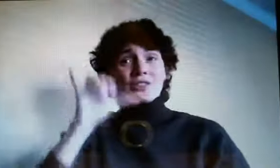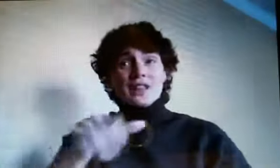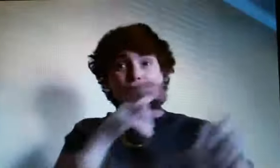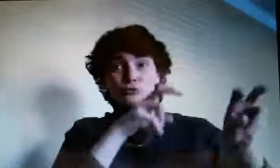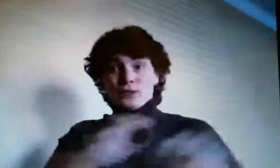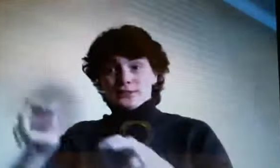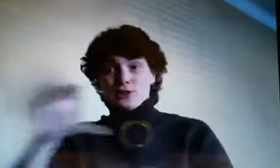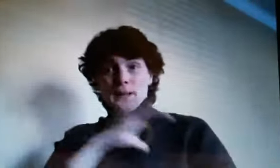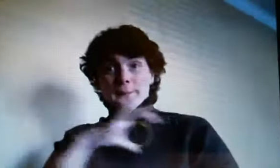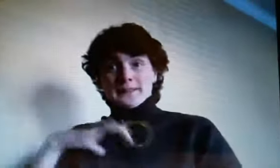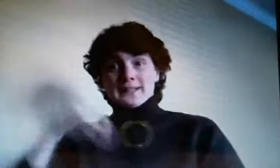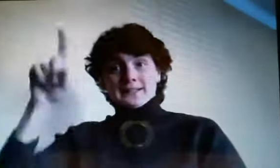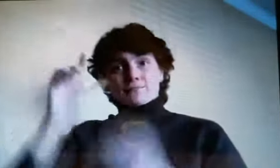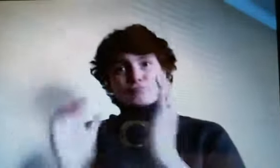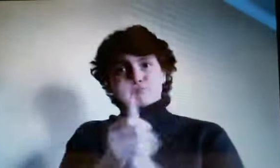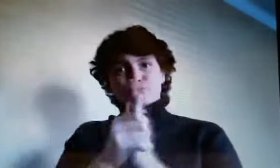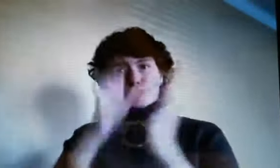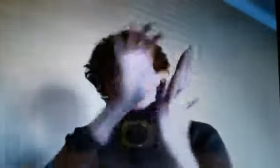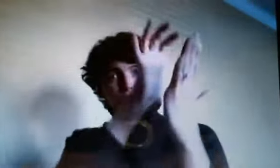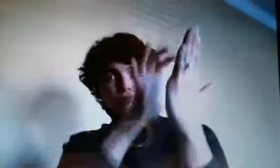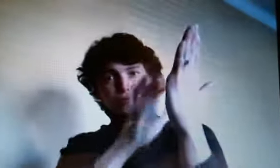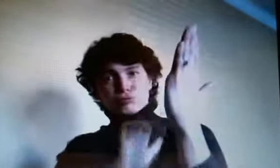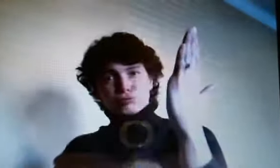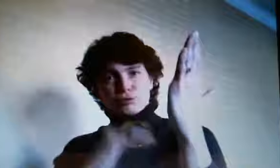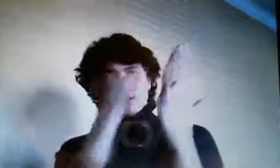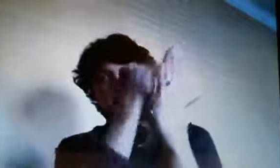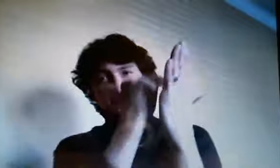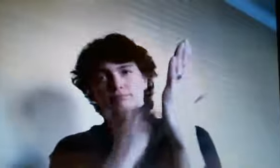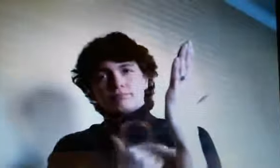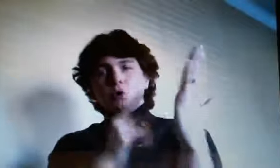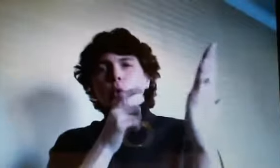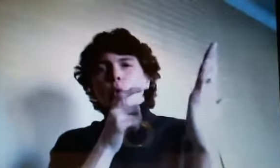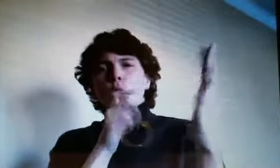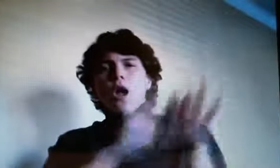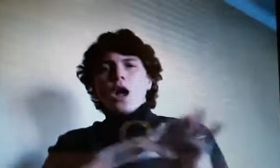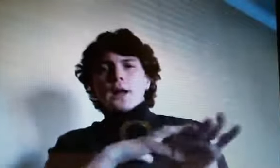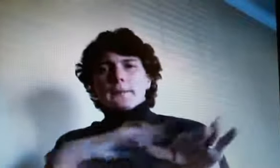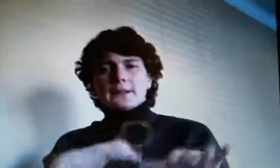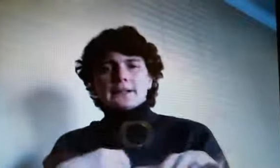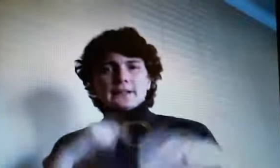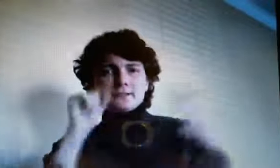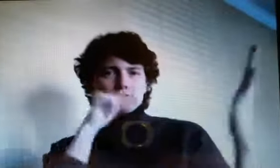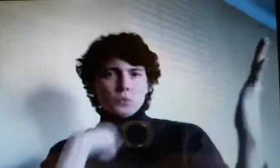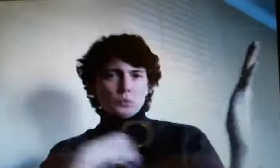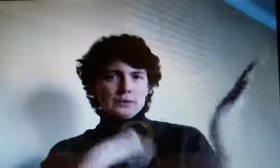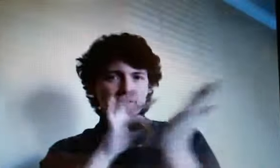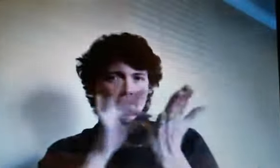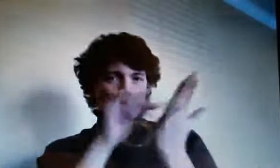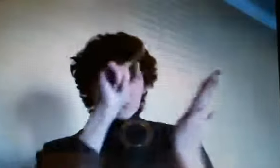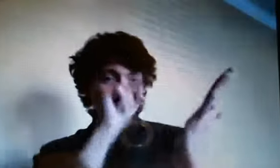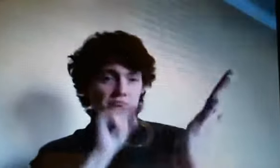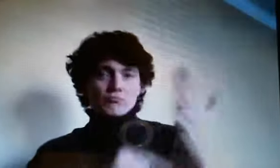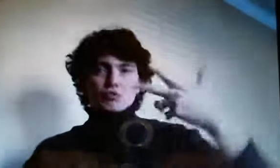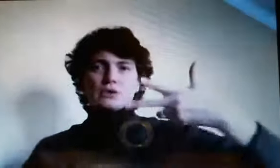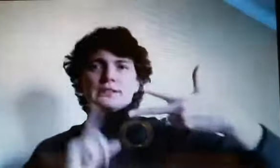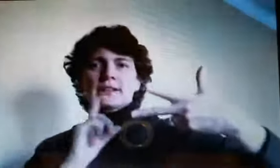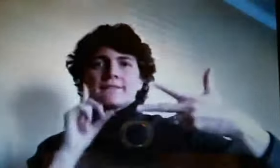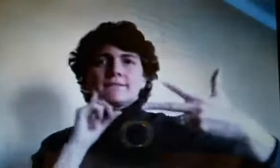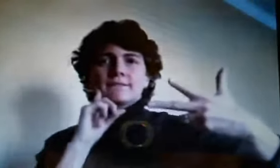stay in Indiana, because with the transitional committee and the different sections of the amendments, the people on that